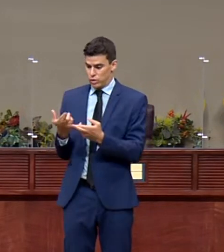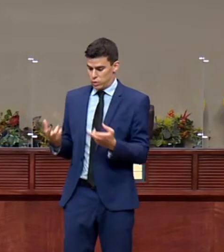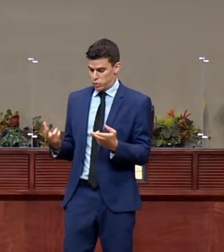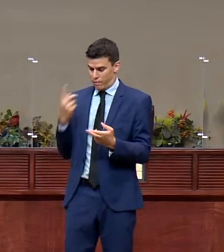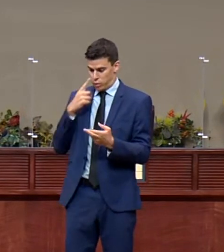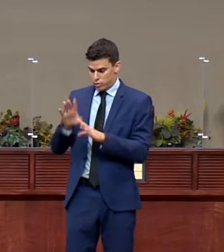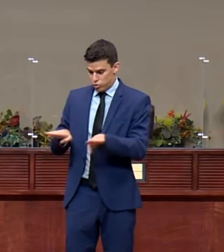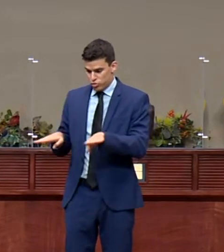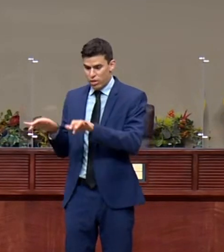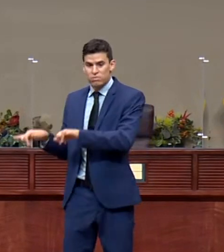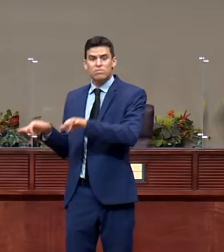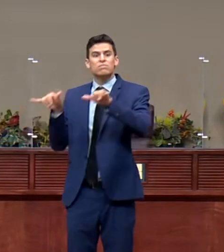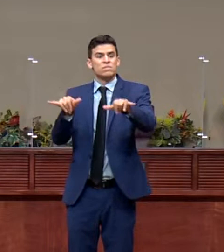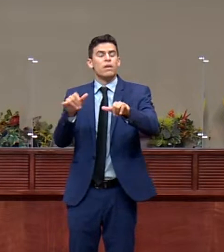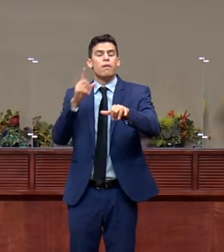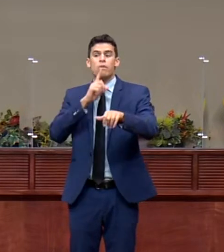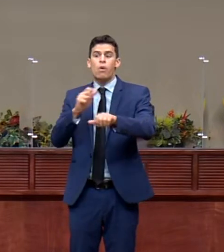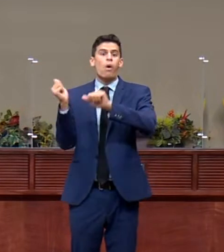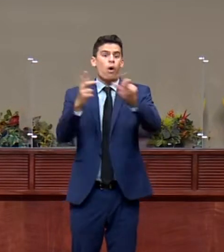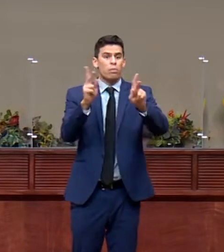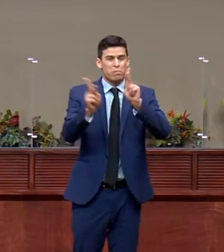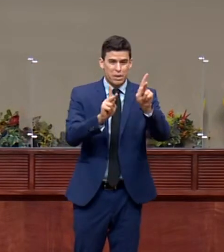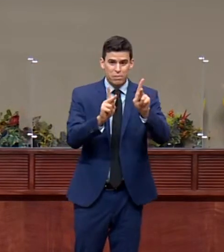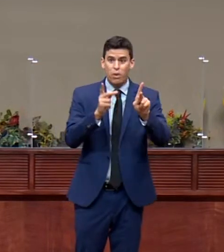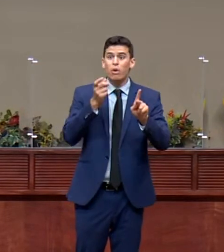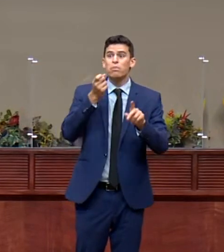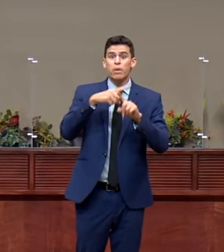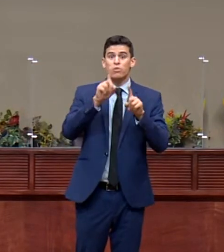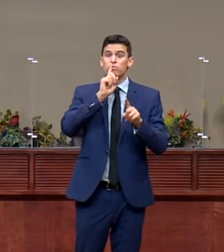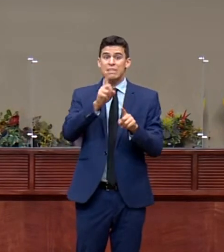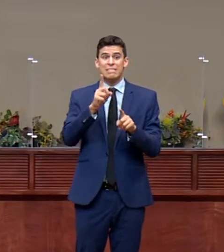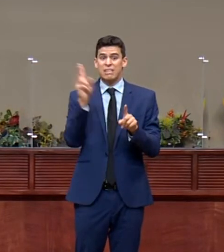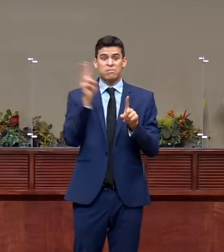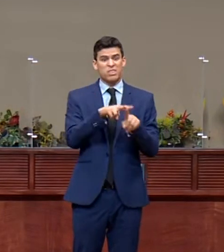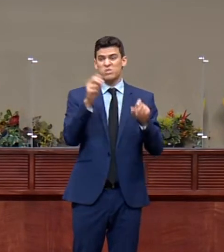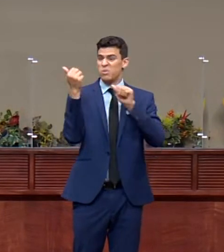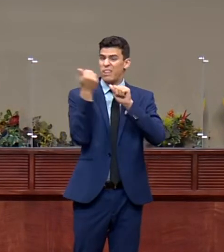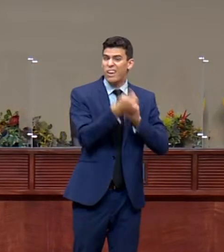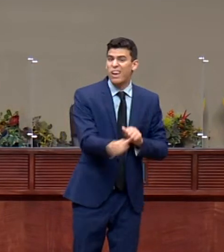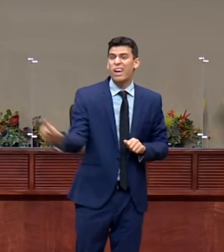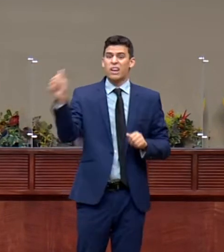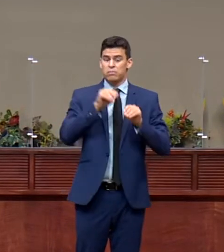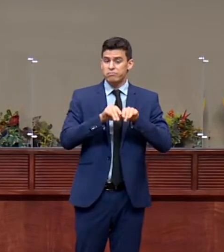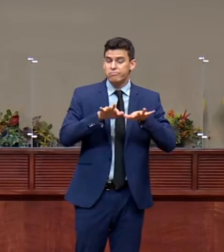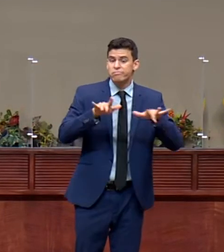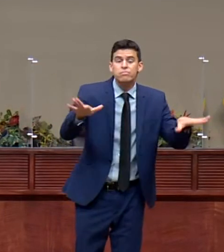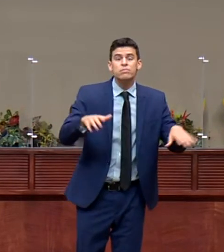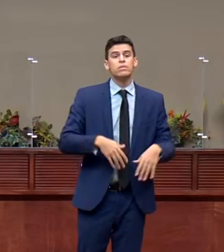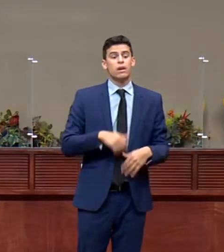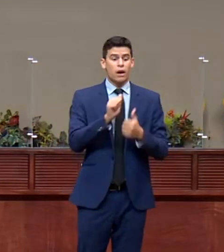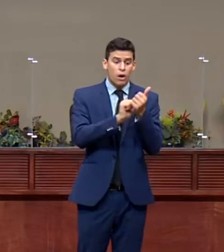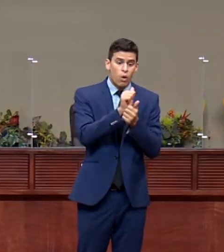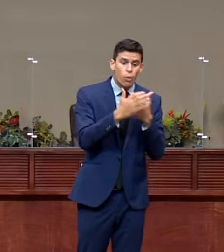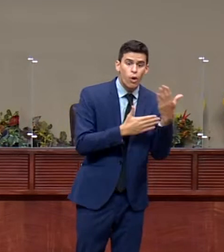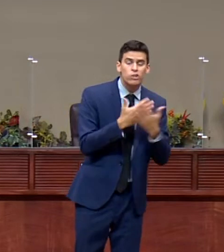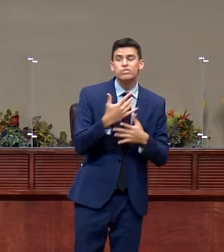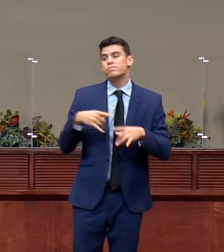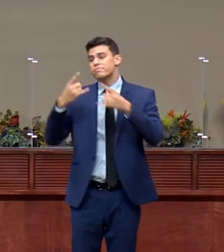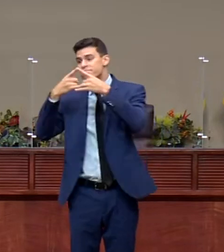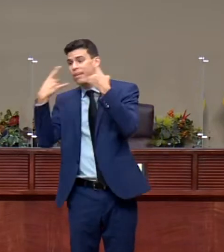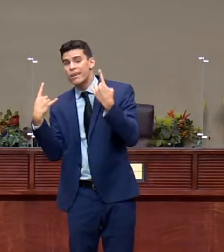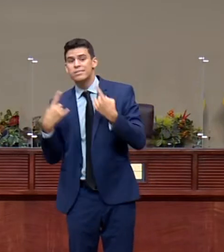pandemic. Hand washing, social distancing, masking,